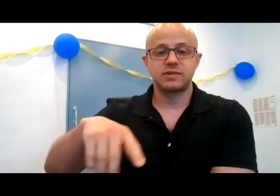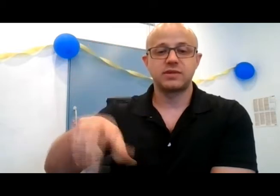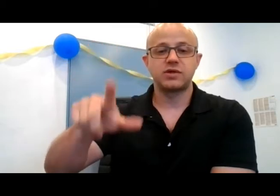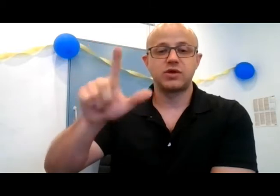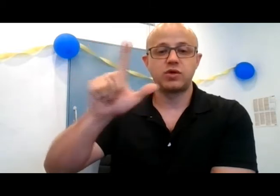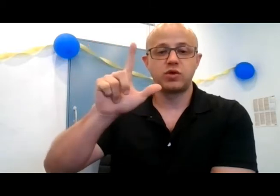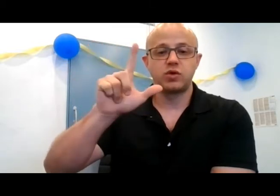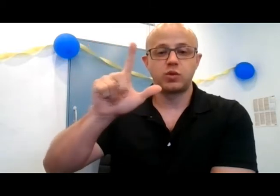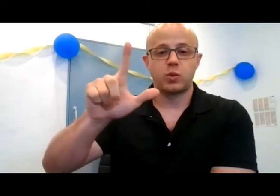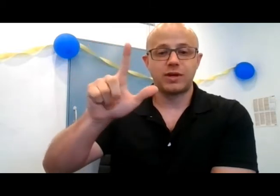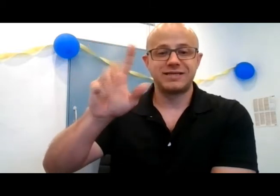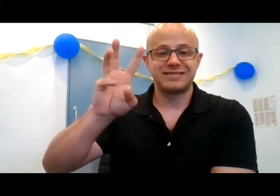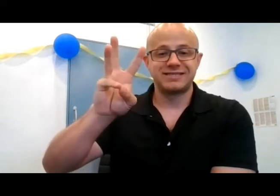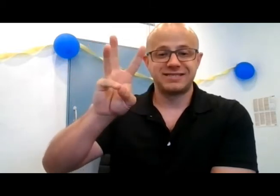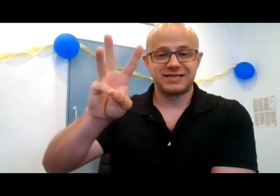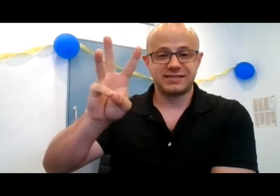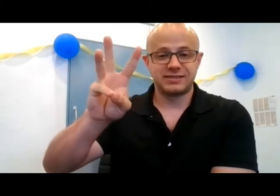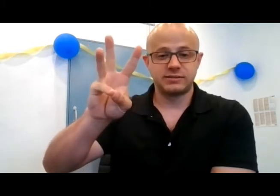25,